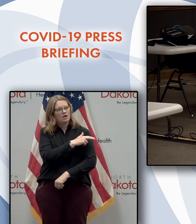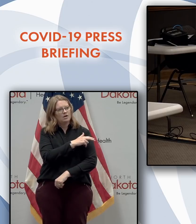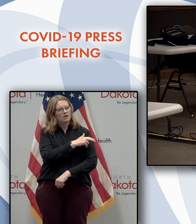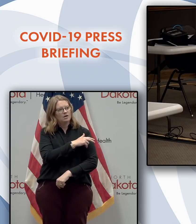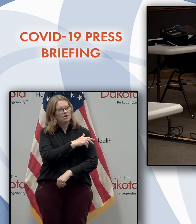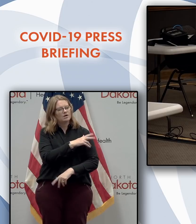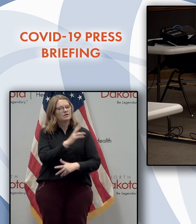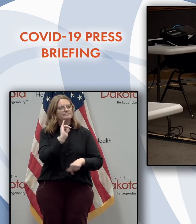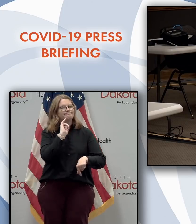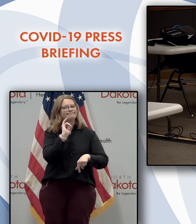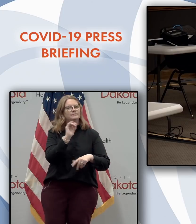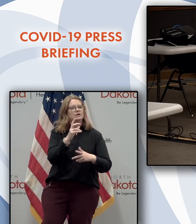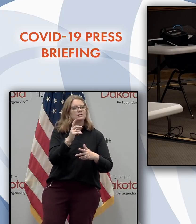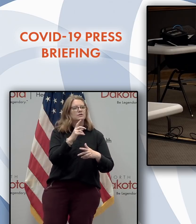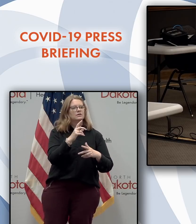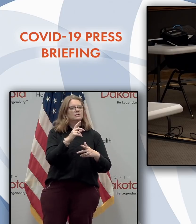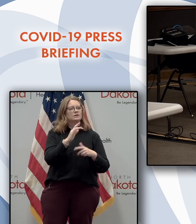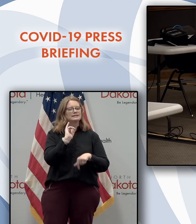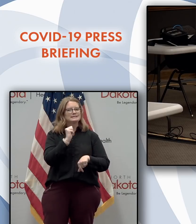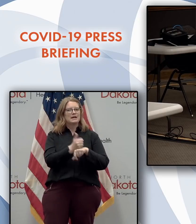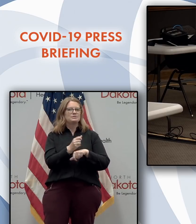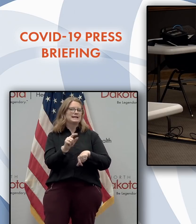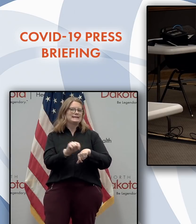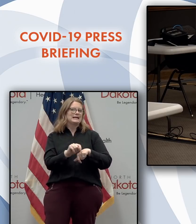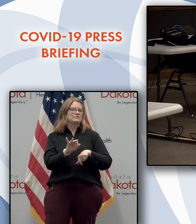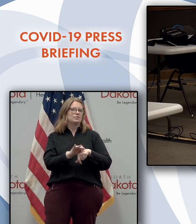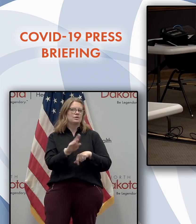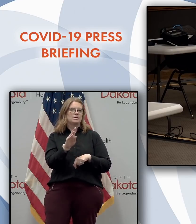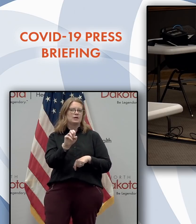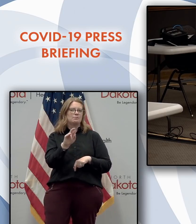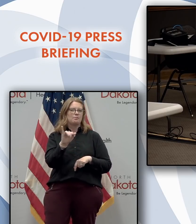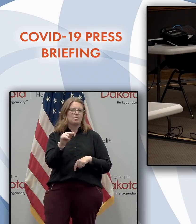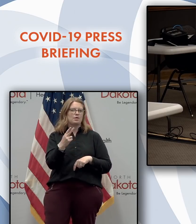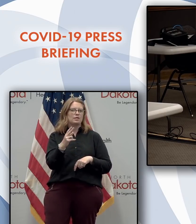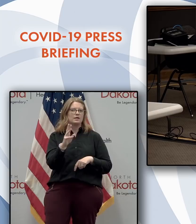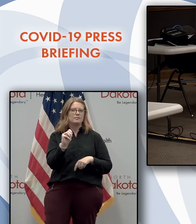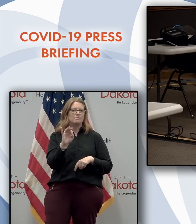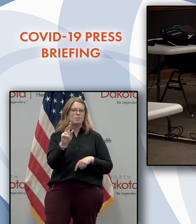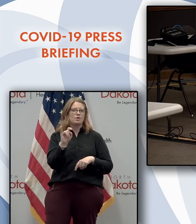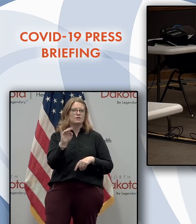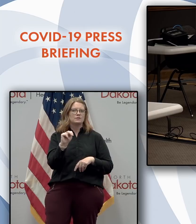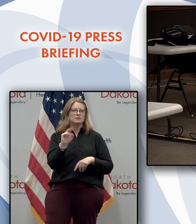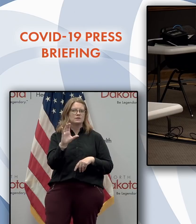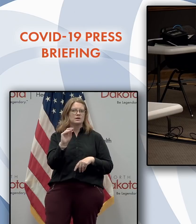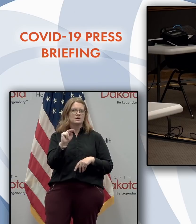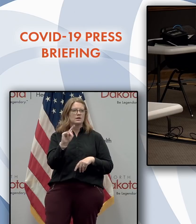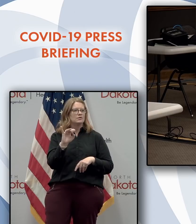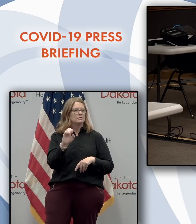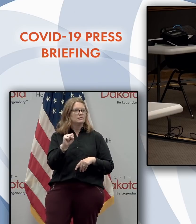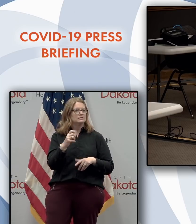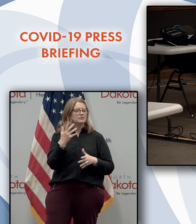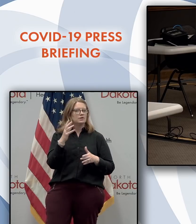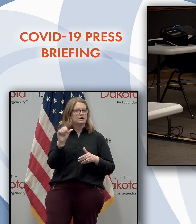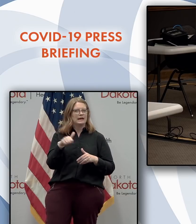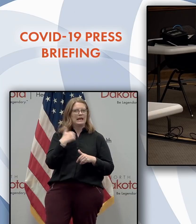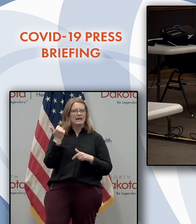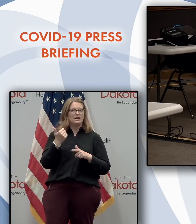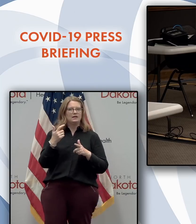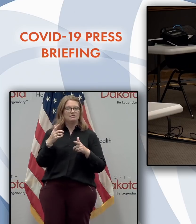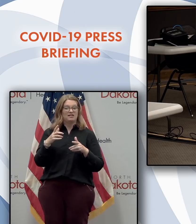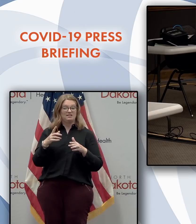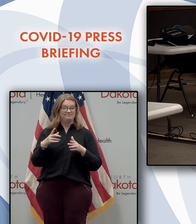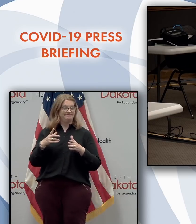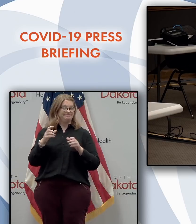in Burley and Morton counties? And I think you already addressed this, but what walking back of any reopening there might be just based on the